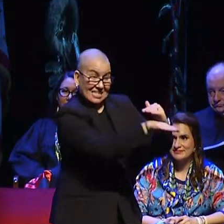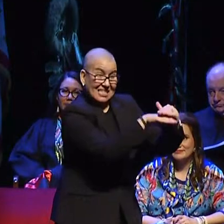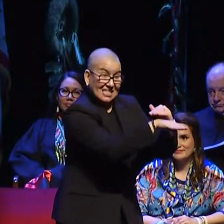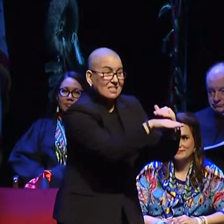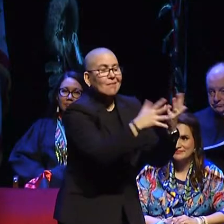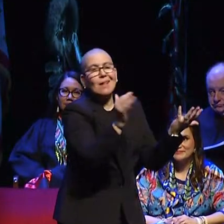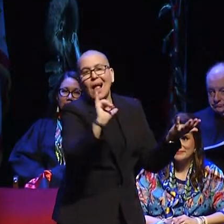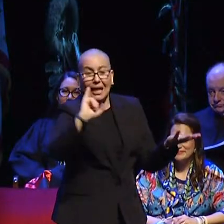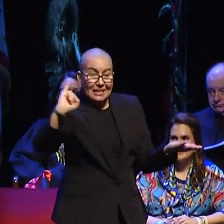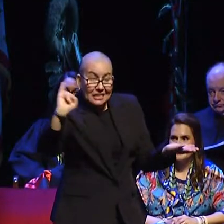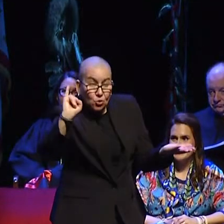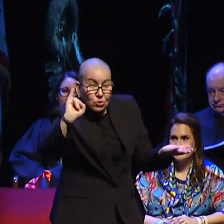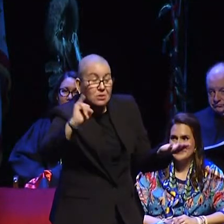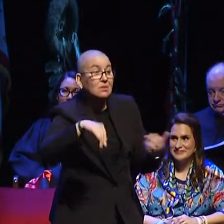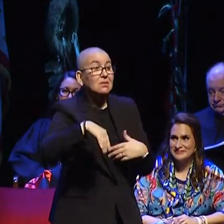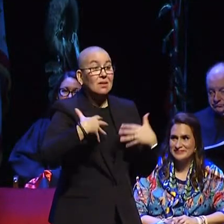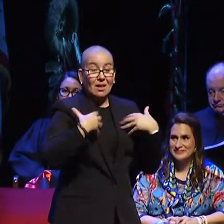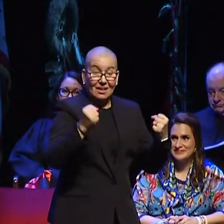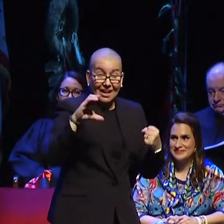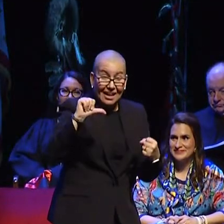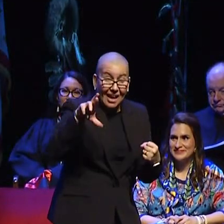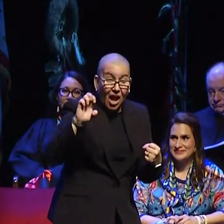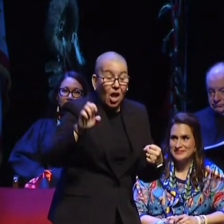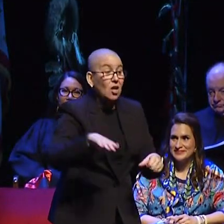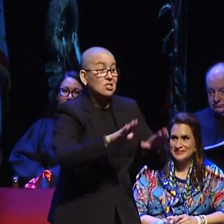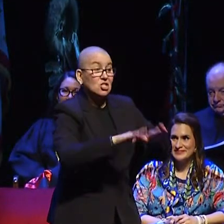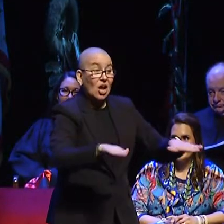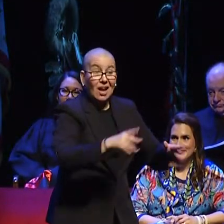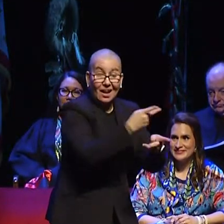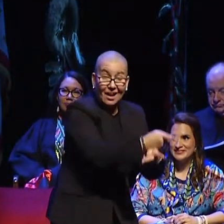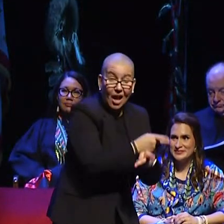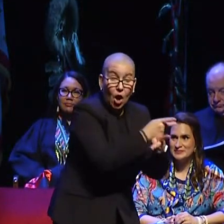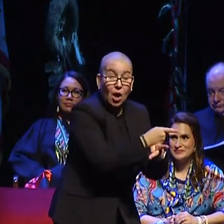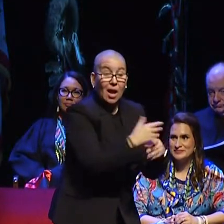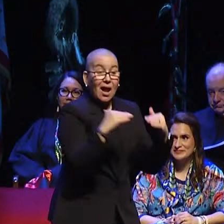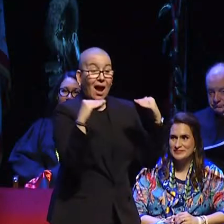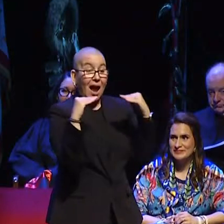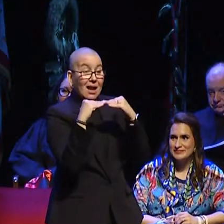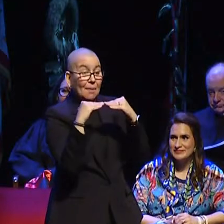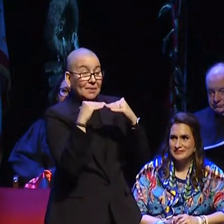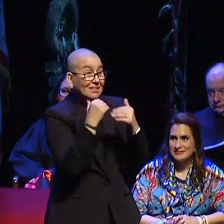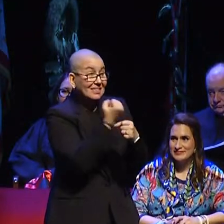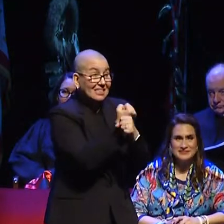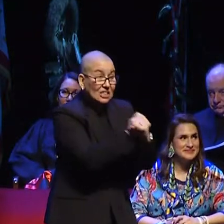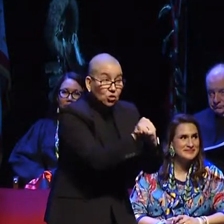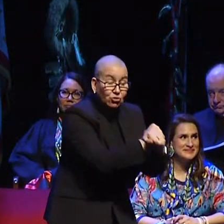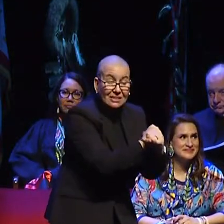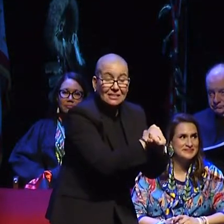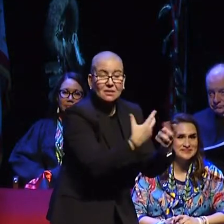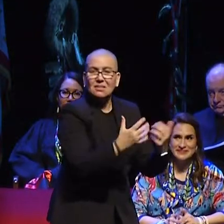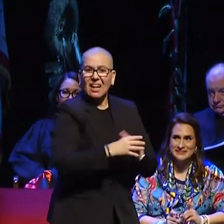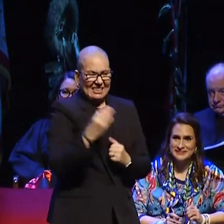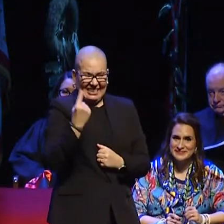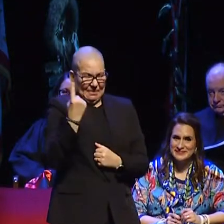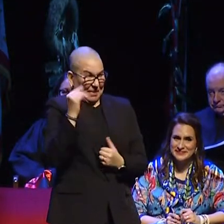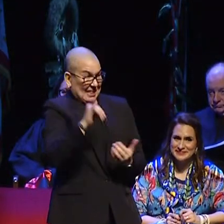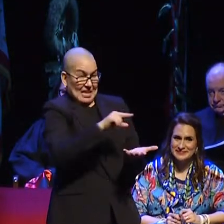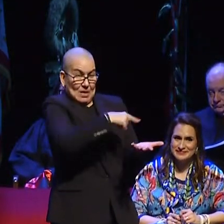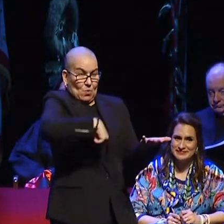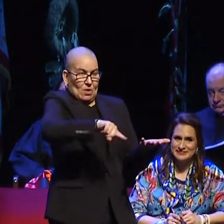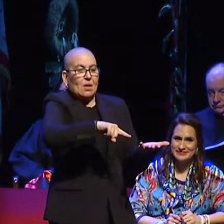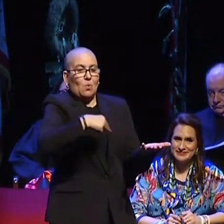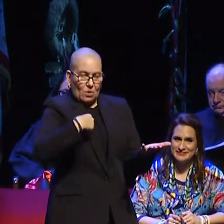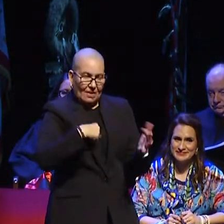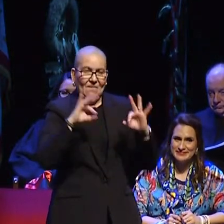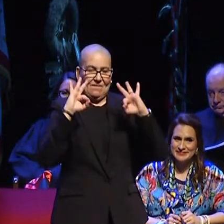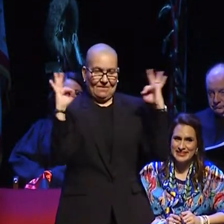care, early education, economic security, and again, not a nice-to-have thing, something we will get done together that every family has